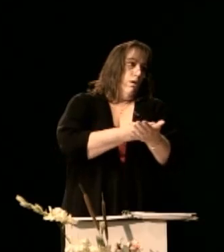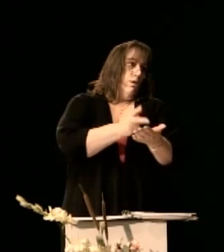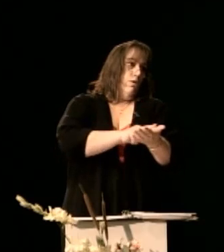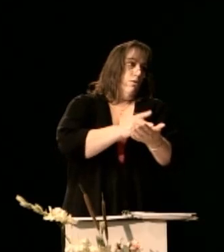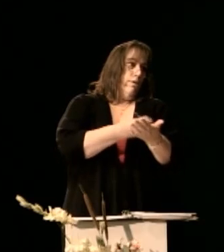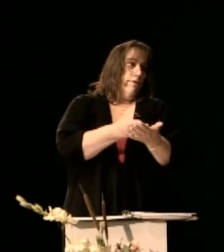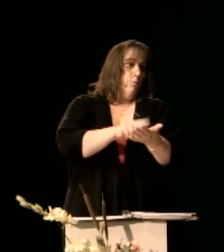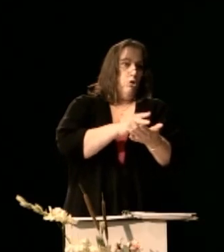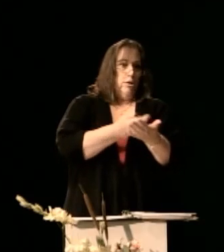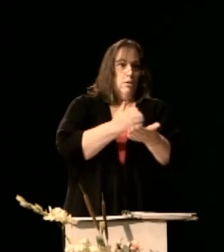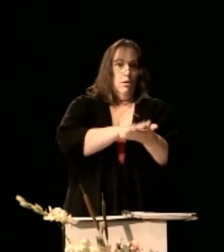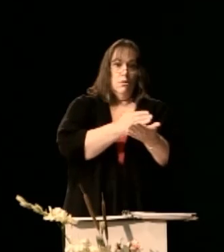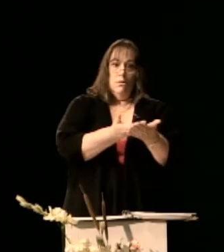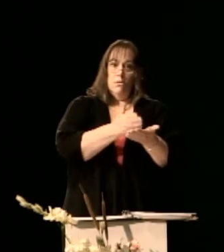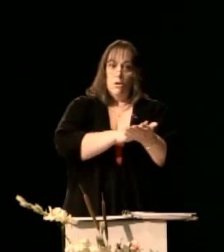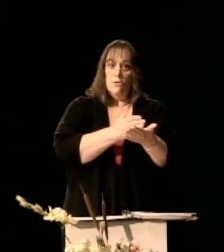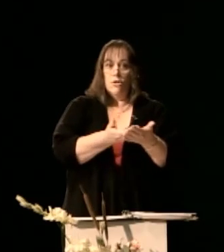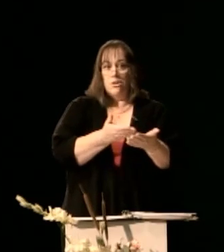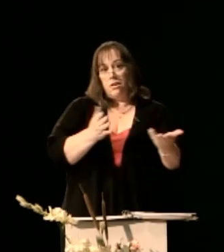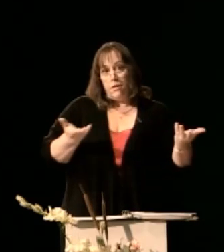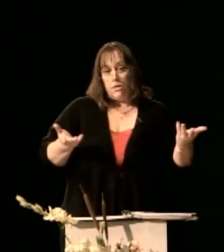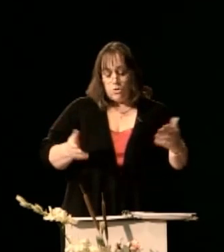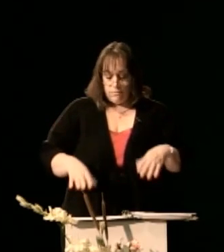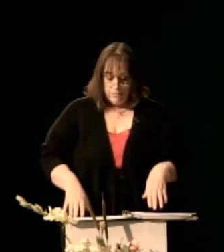Oh, and then there could be cooking. You know, you're cooking in the kitchen.